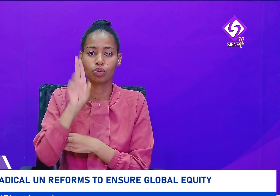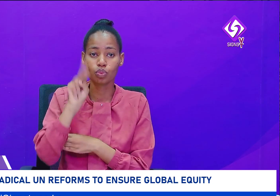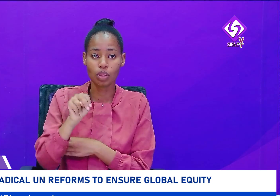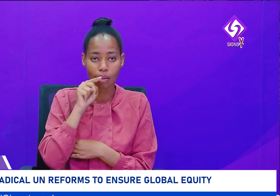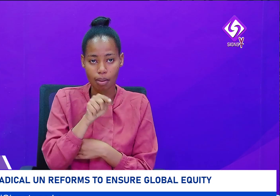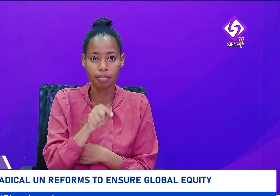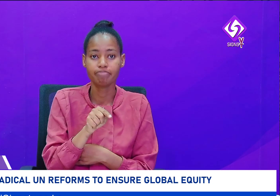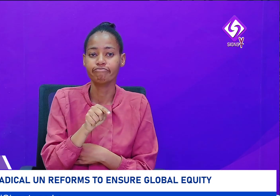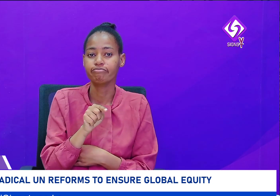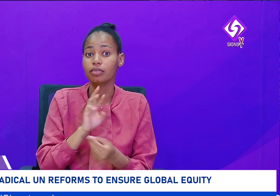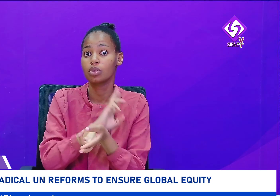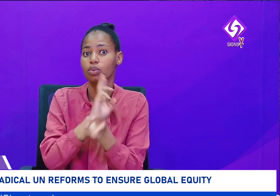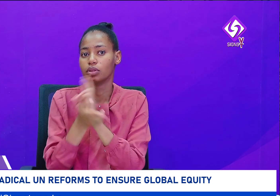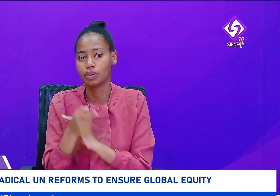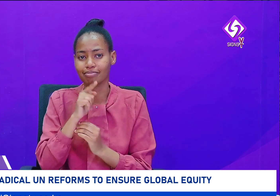President William Ruto also highlighted the reforms